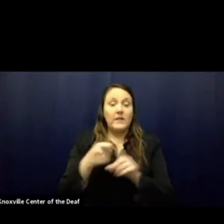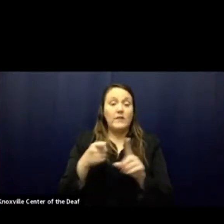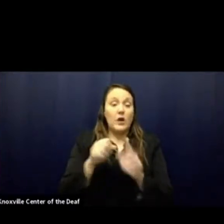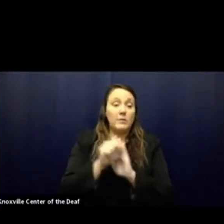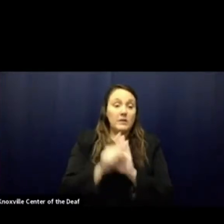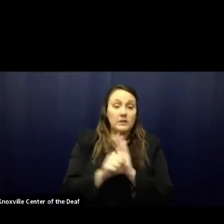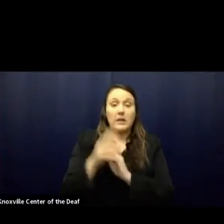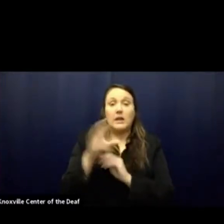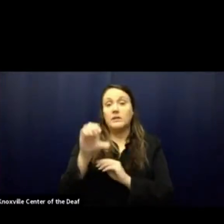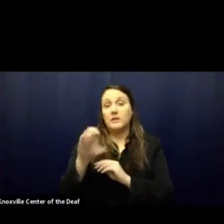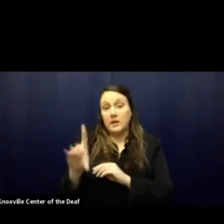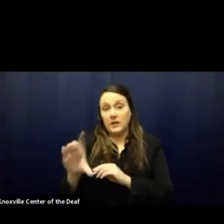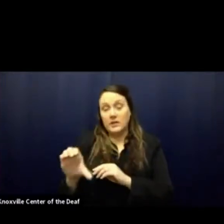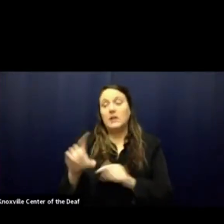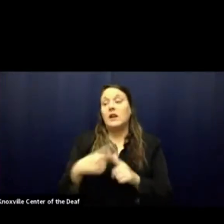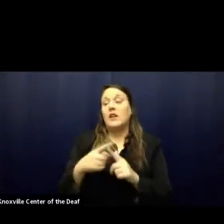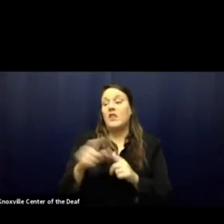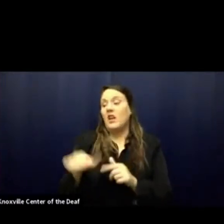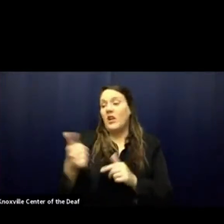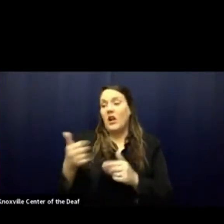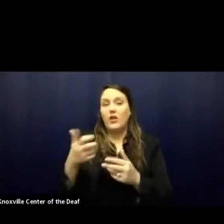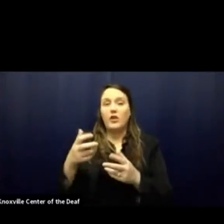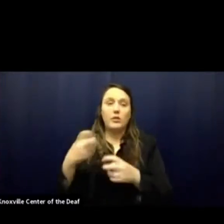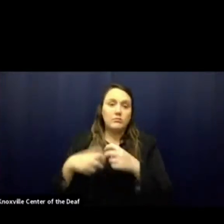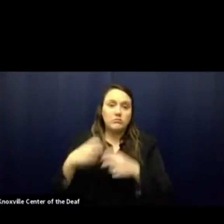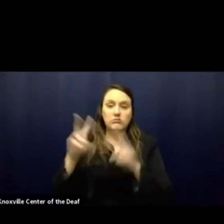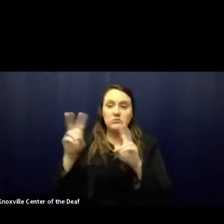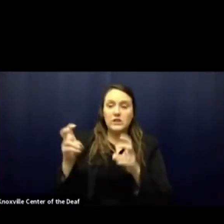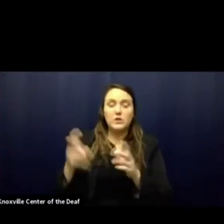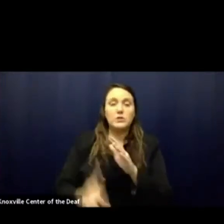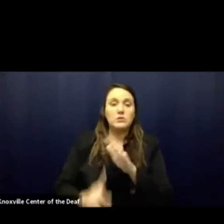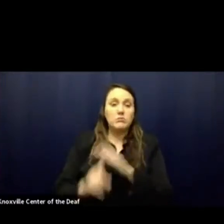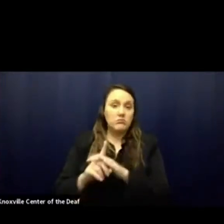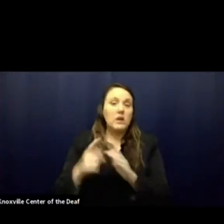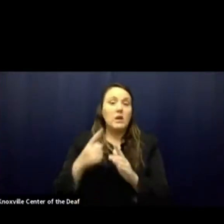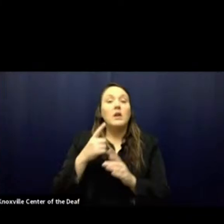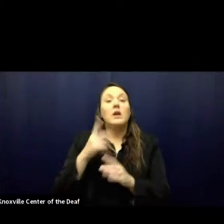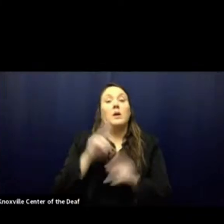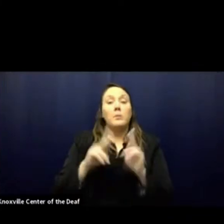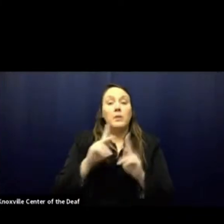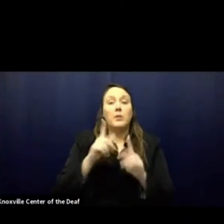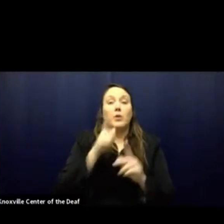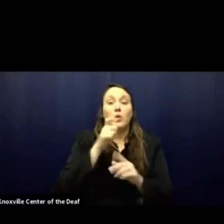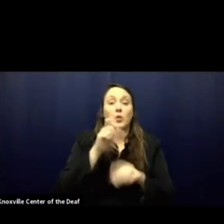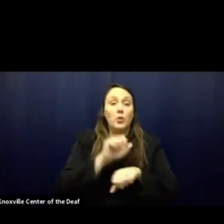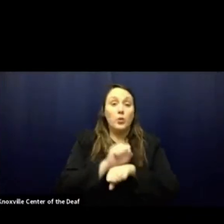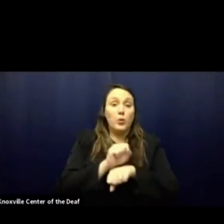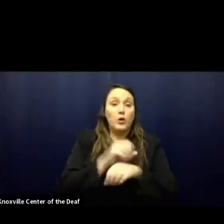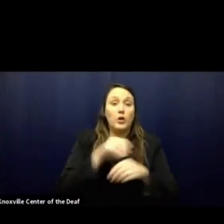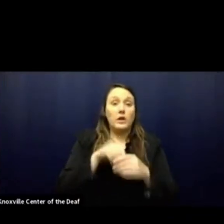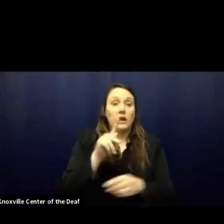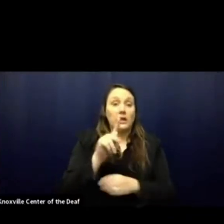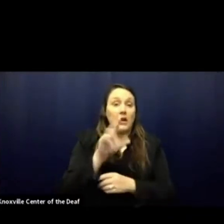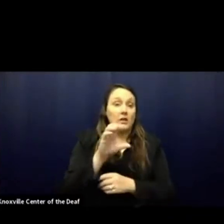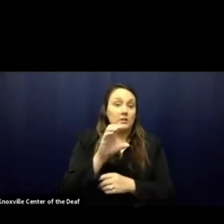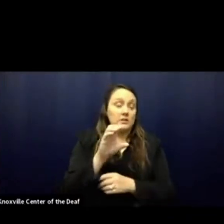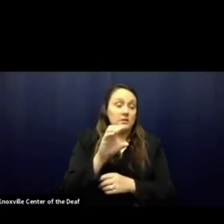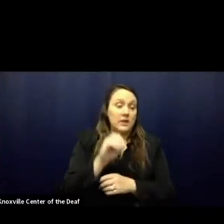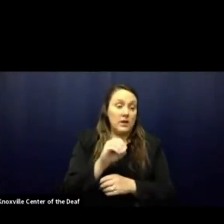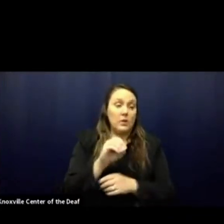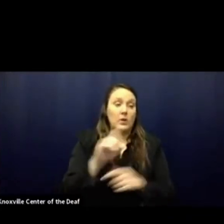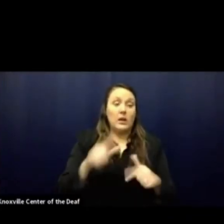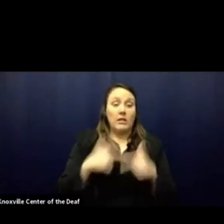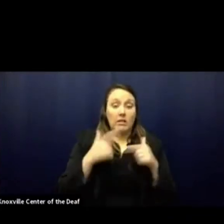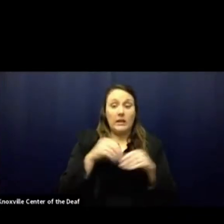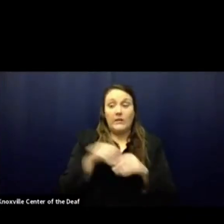other issues, so as you can imagine, folks who work in Knox County live in other counties, and folks who work in other counties live in